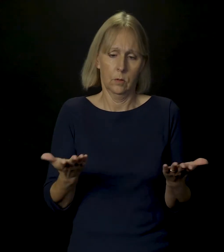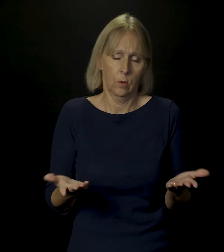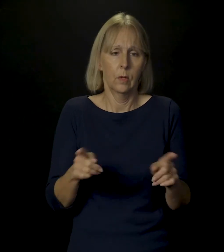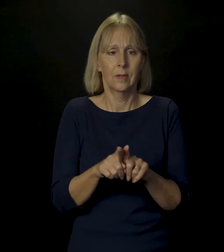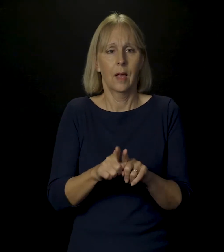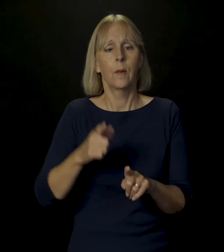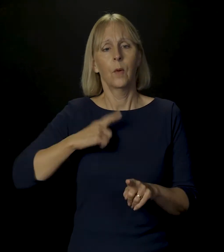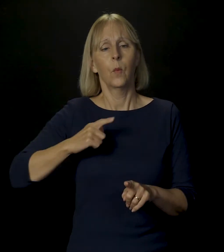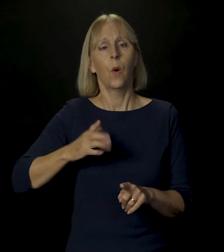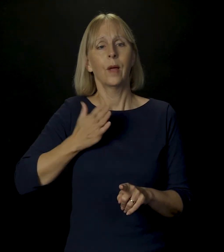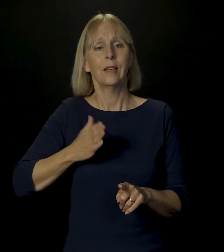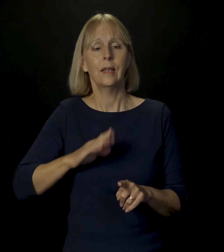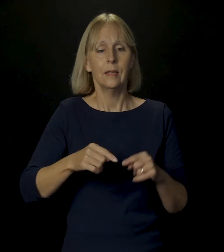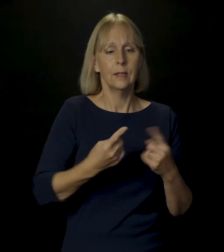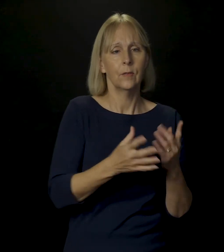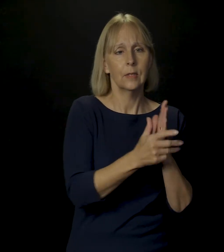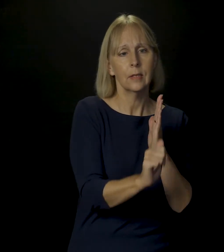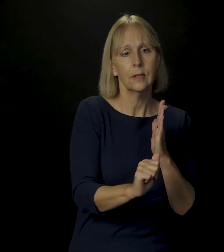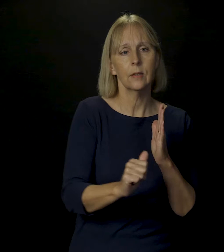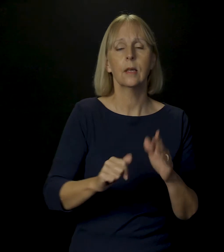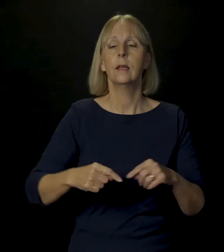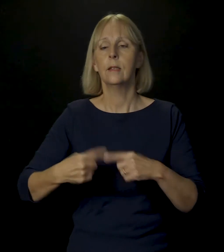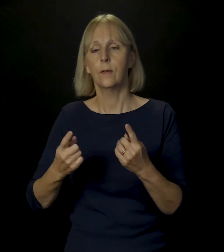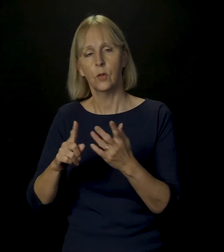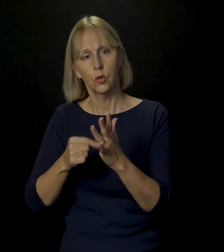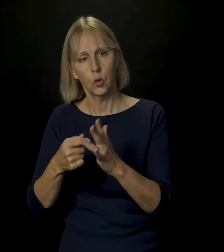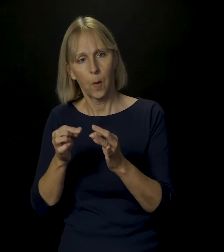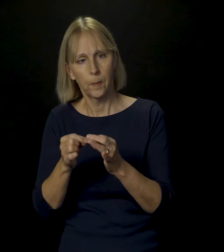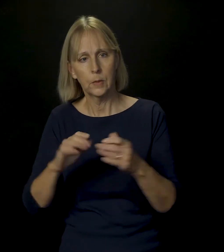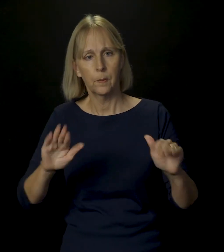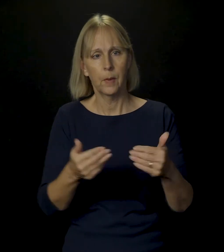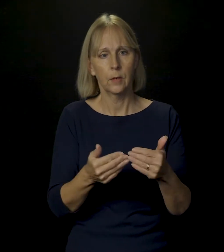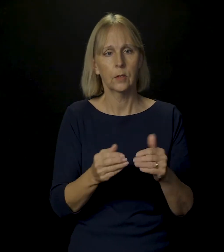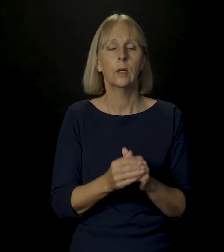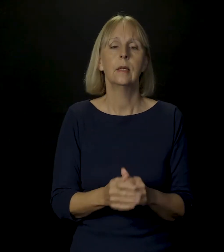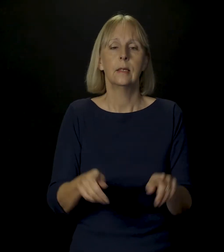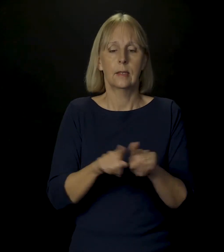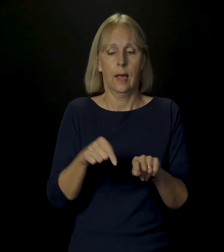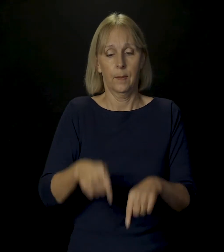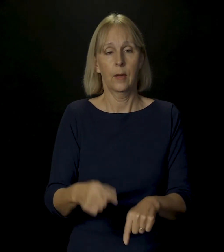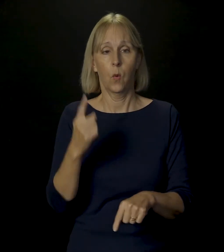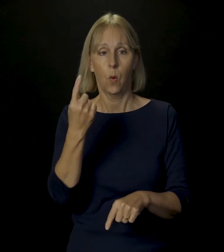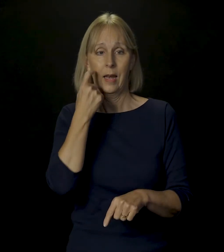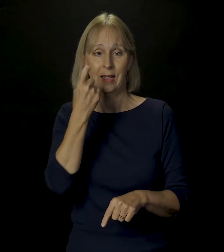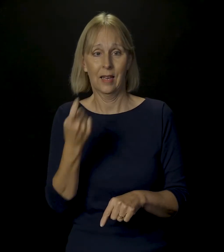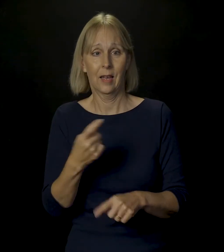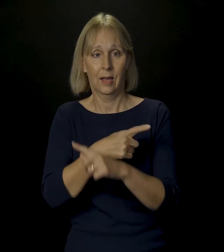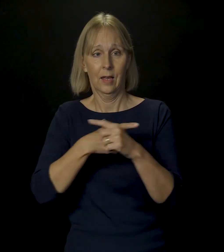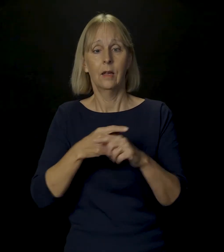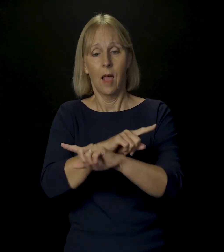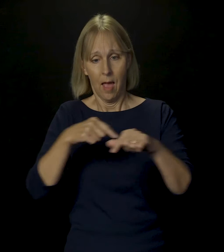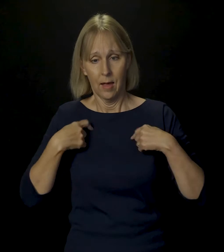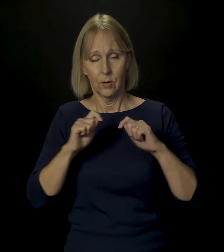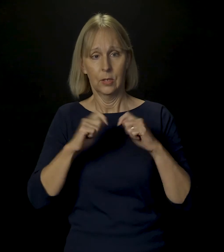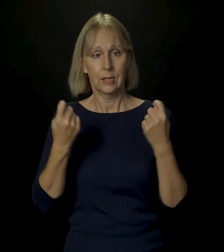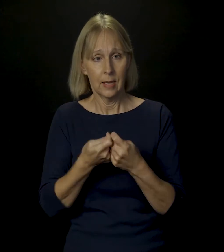skills There are different tasks To be done At One Care We certainly operate like this Our team Our volunteers They